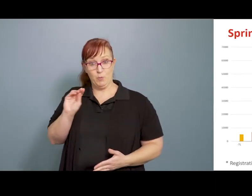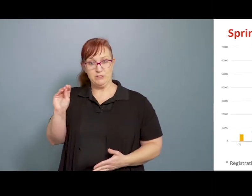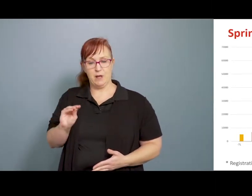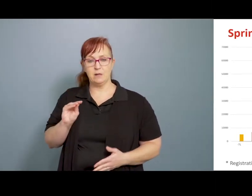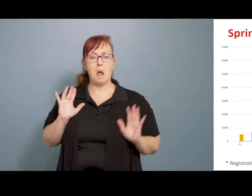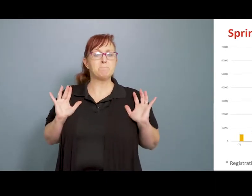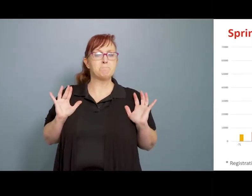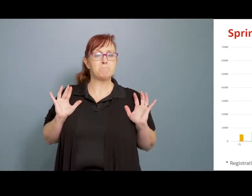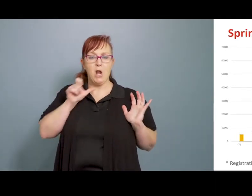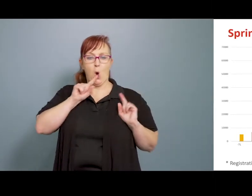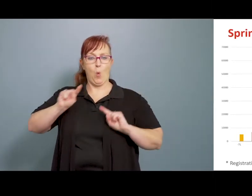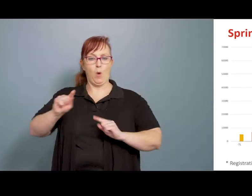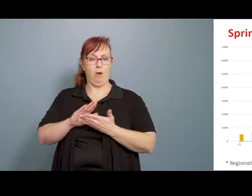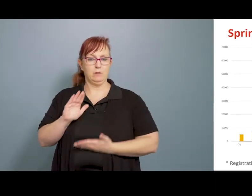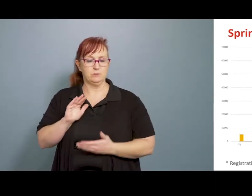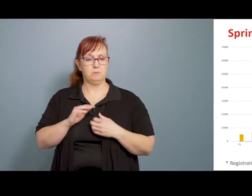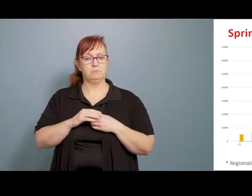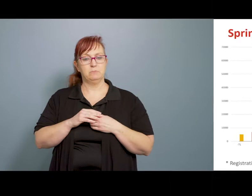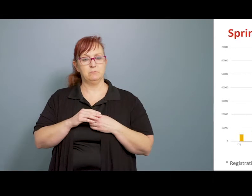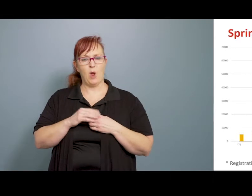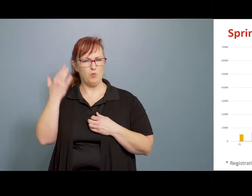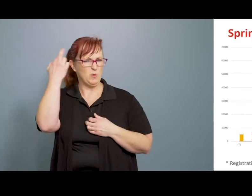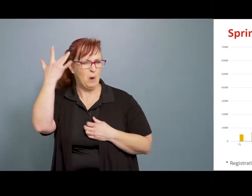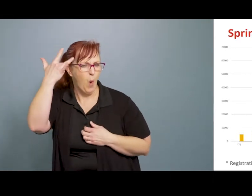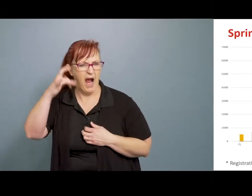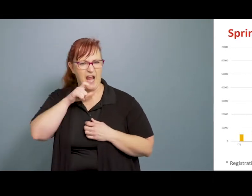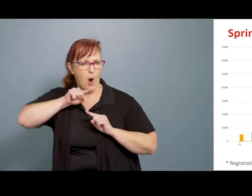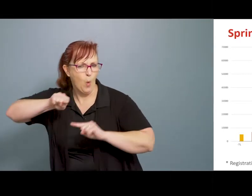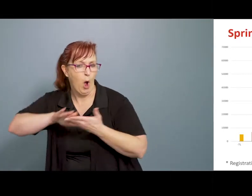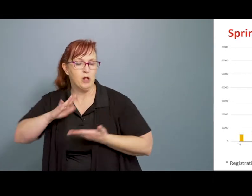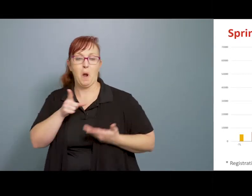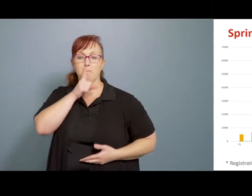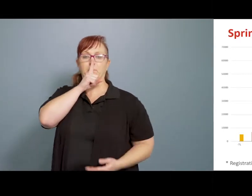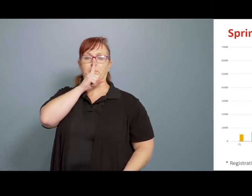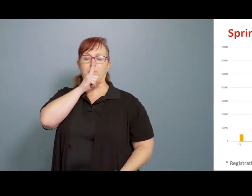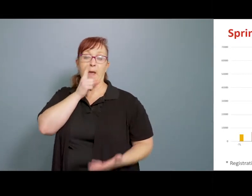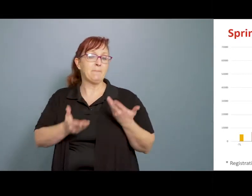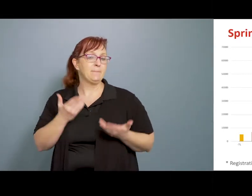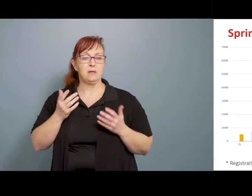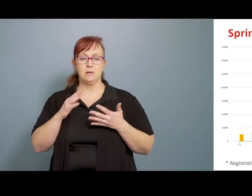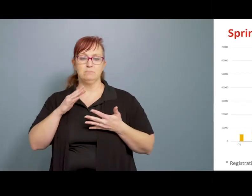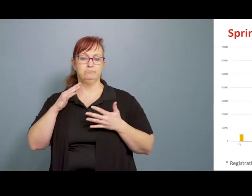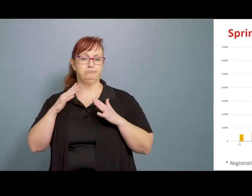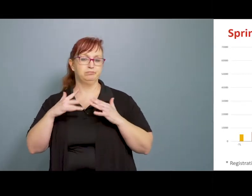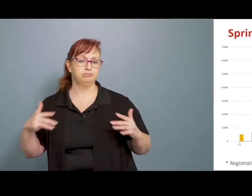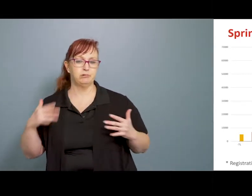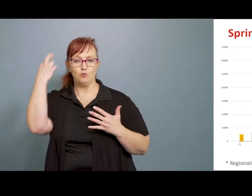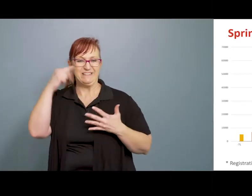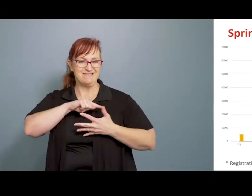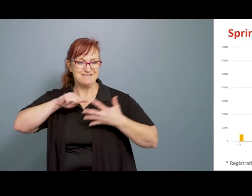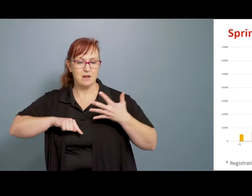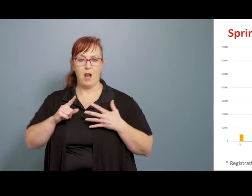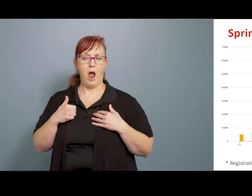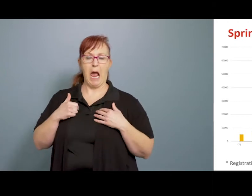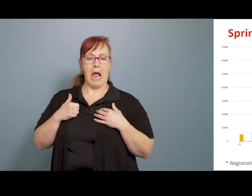to. Now, it didn't expound on the whys. I'm sure there's a variety of reasons, some who never expected to move